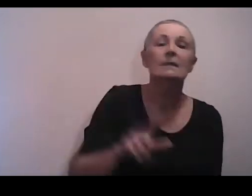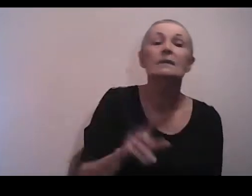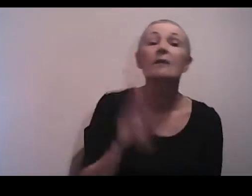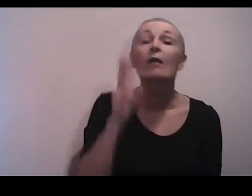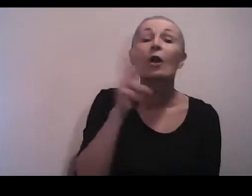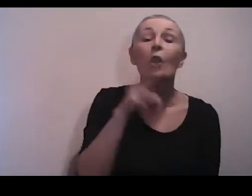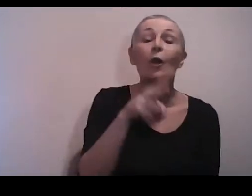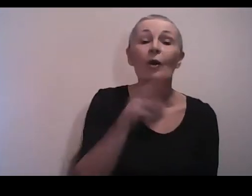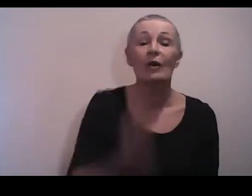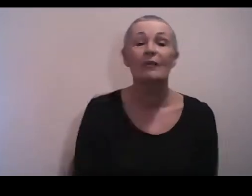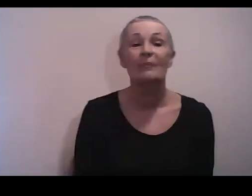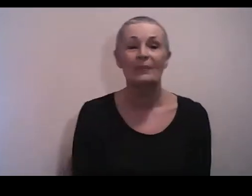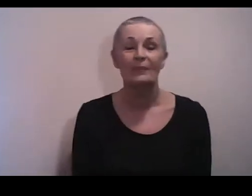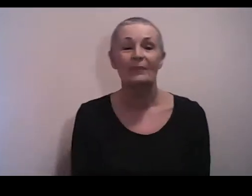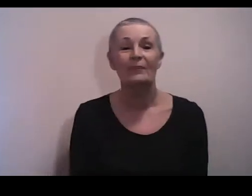here,